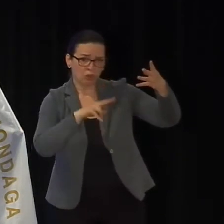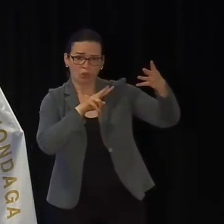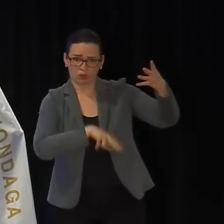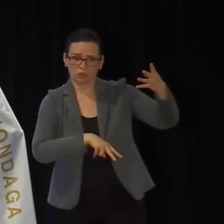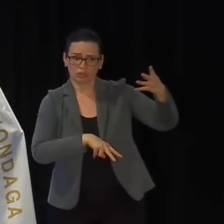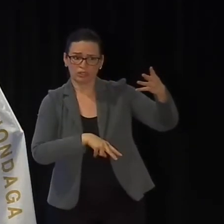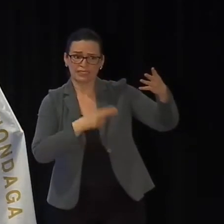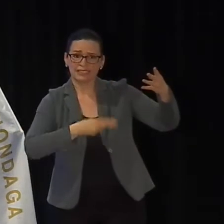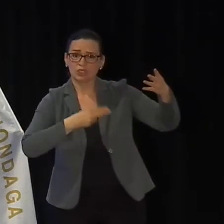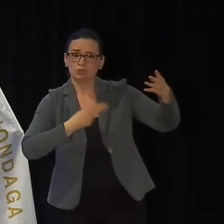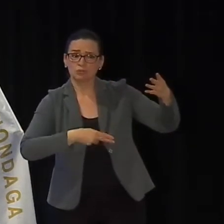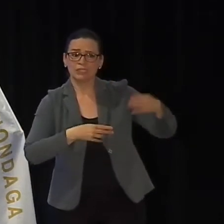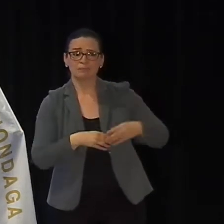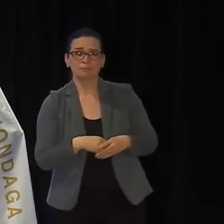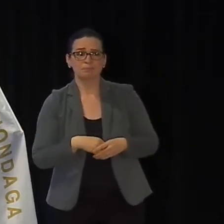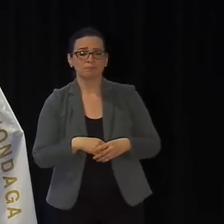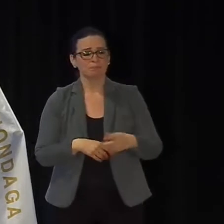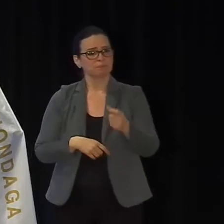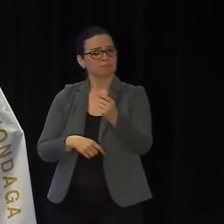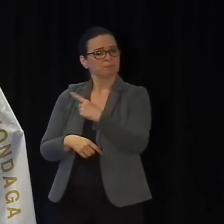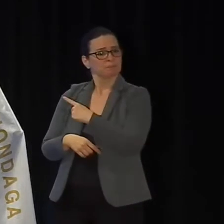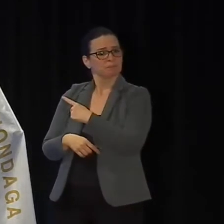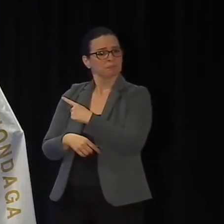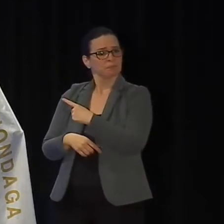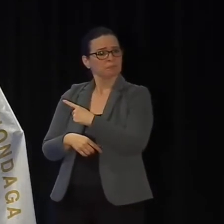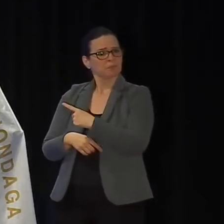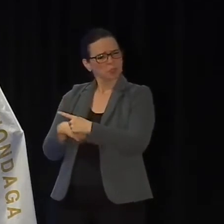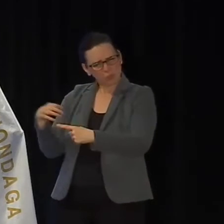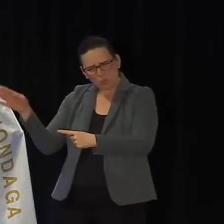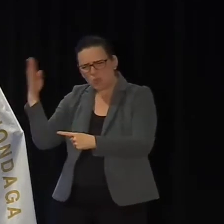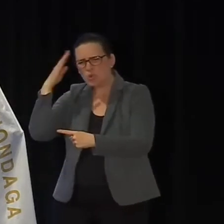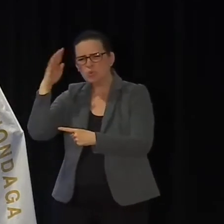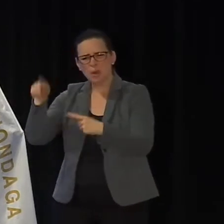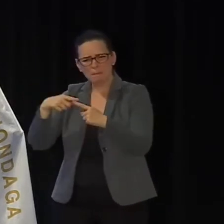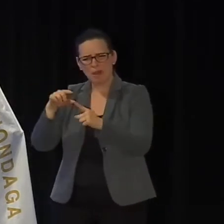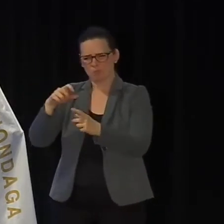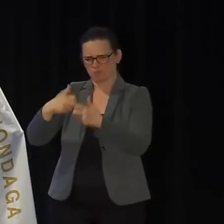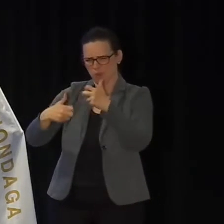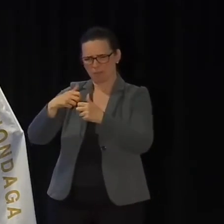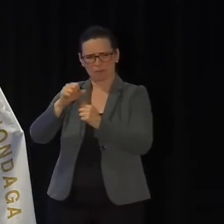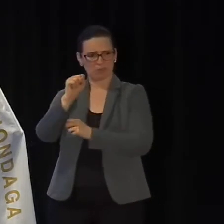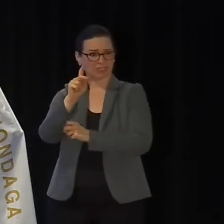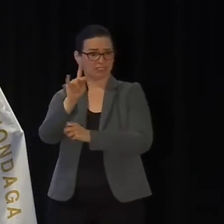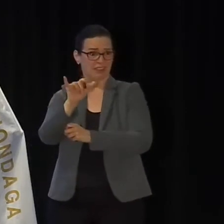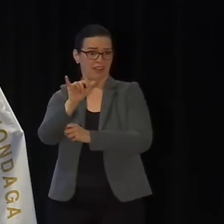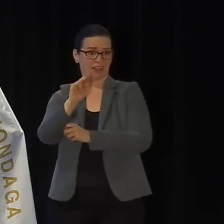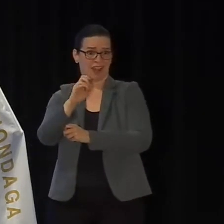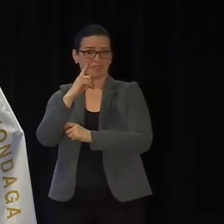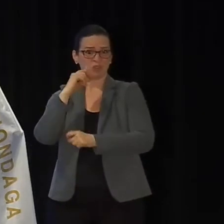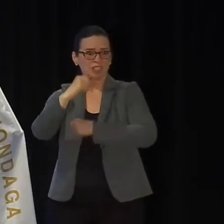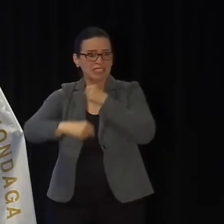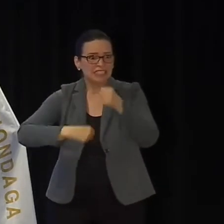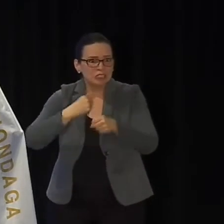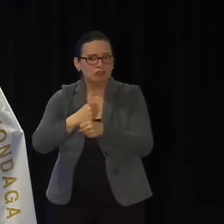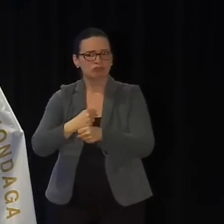few years now. It's just when the county is No, able and to quite kind frankly, we are not in the housing business, right? So if you look at where we